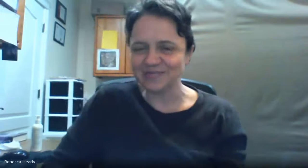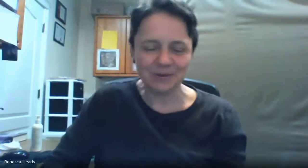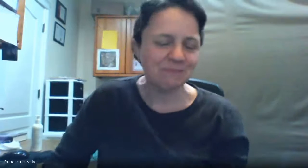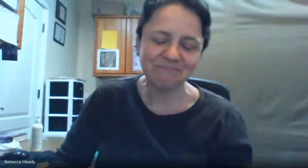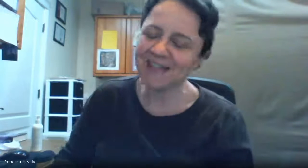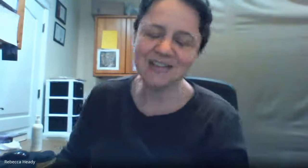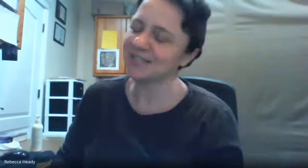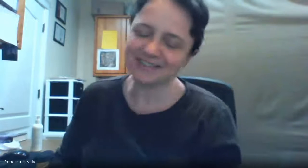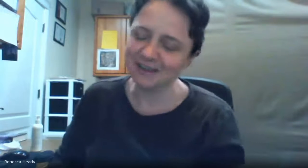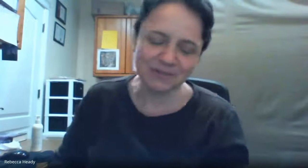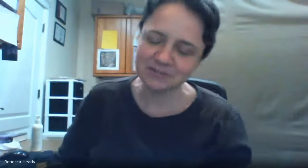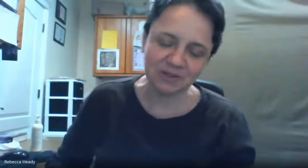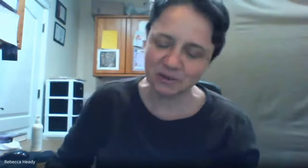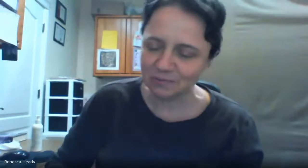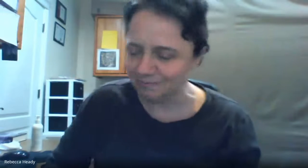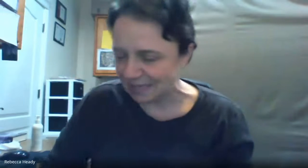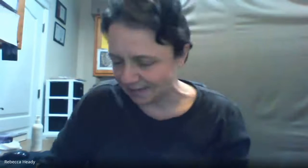So I just think language is really cool. But